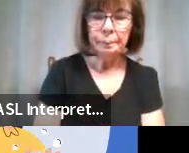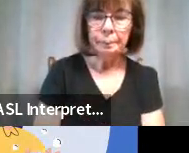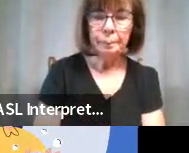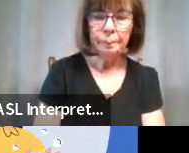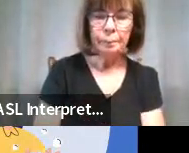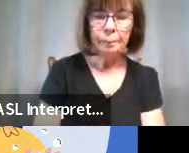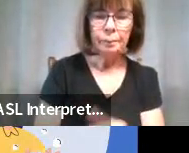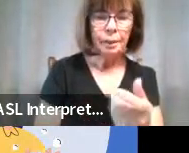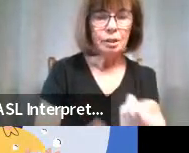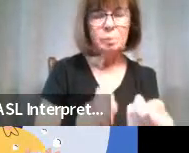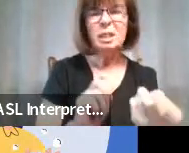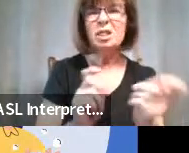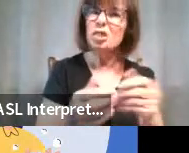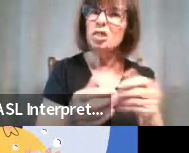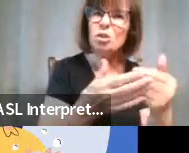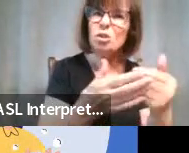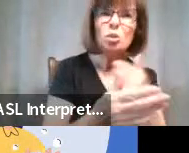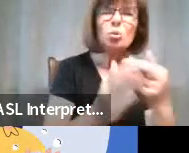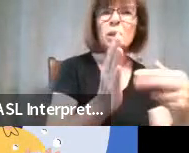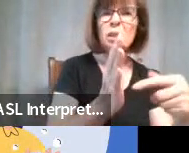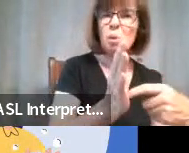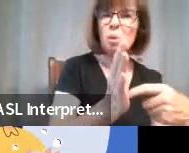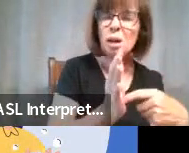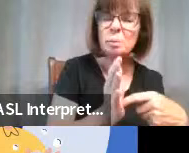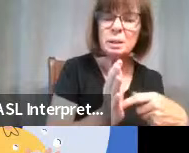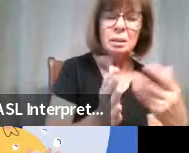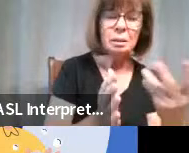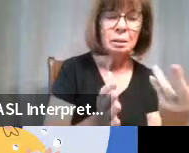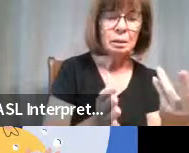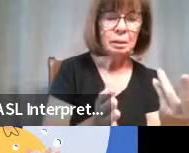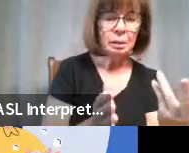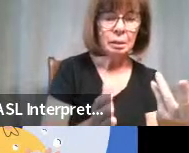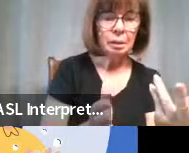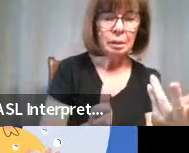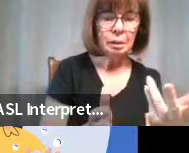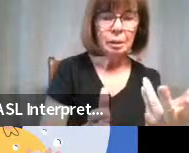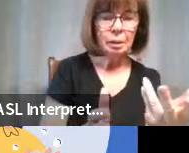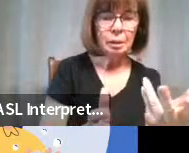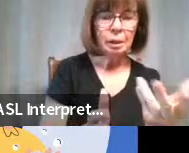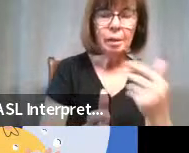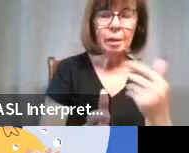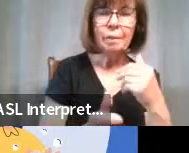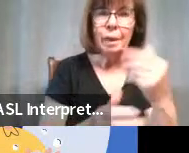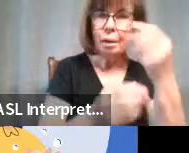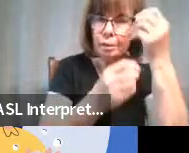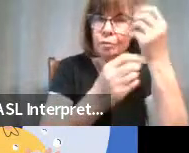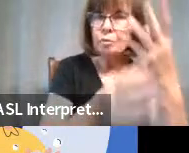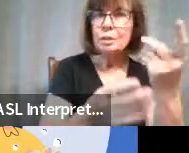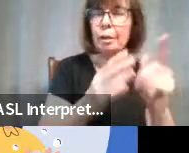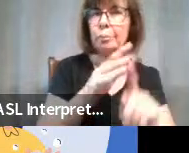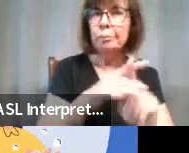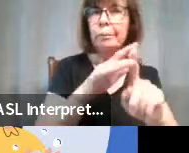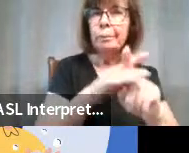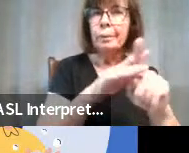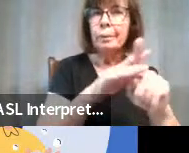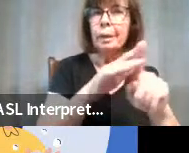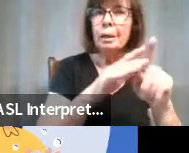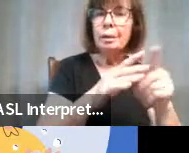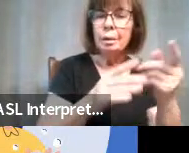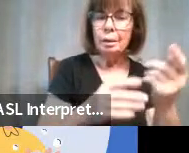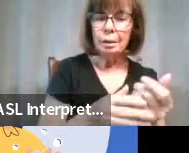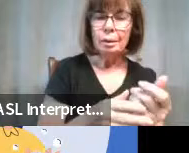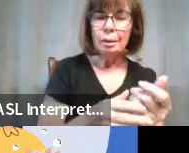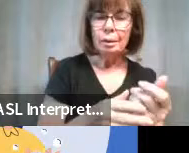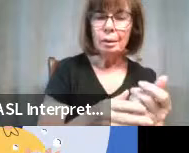and the confusing messages that keeps coming up is something that we are continuing to develop and also working with you